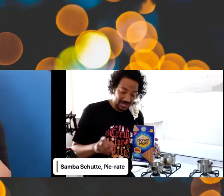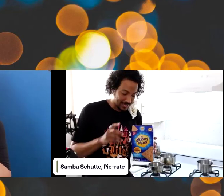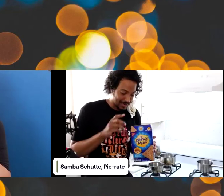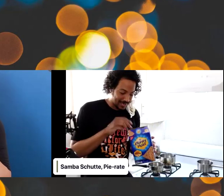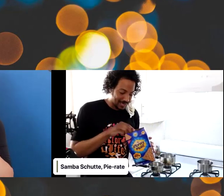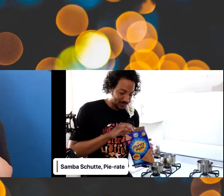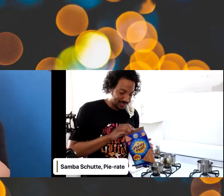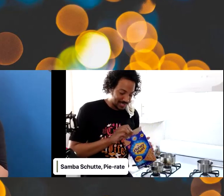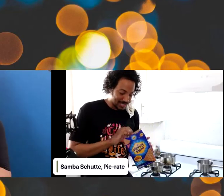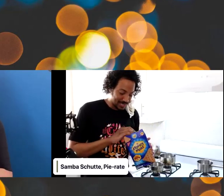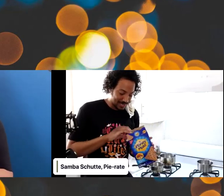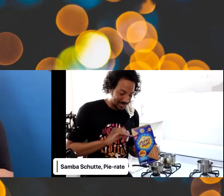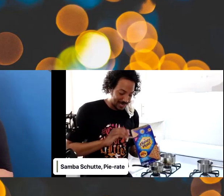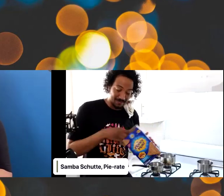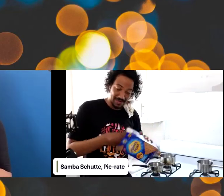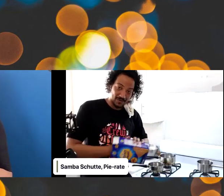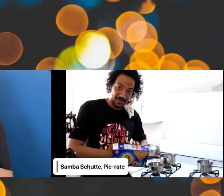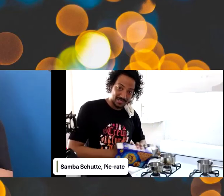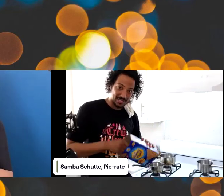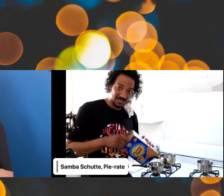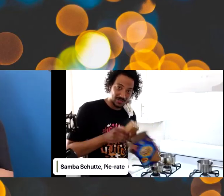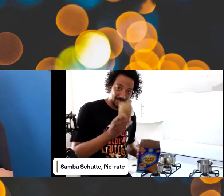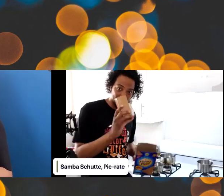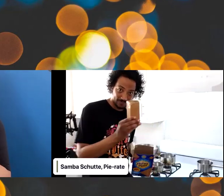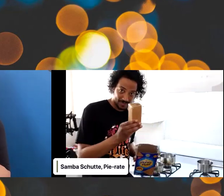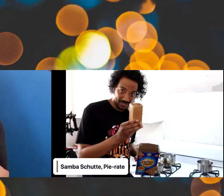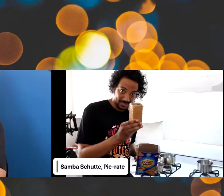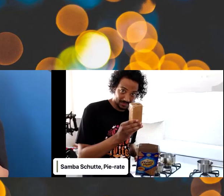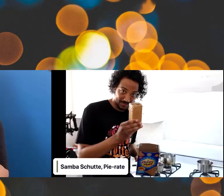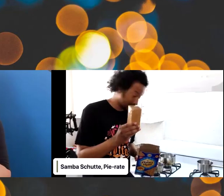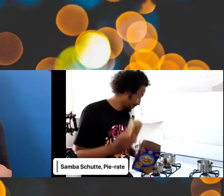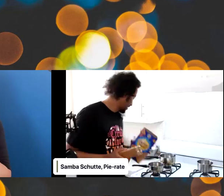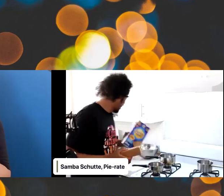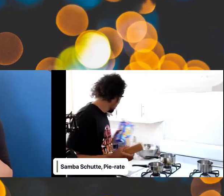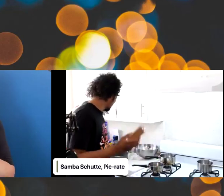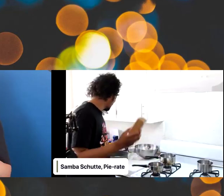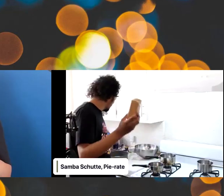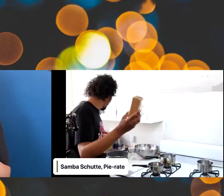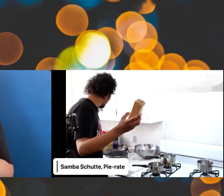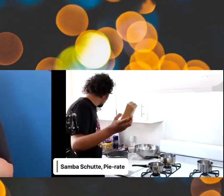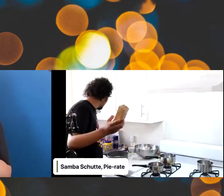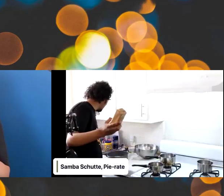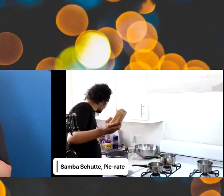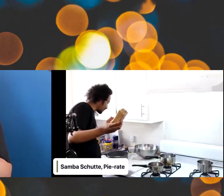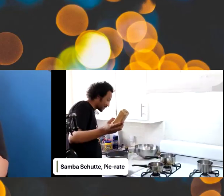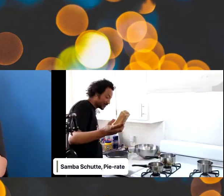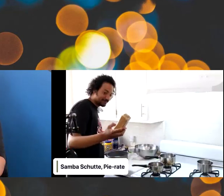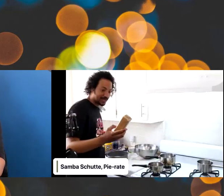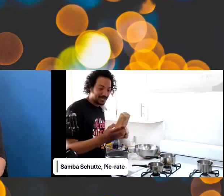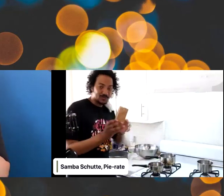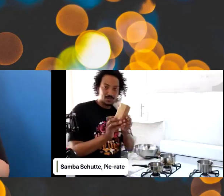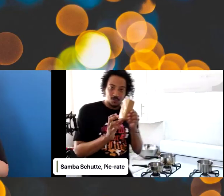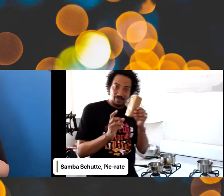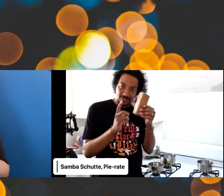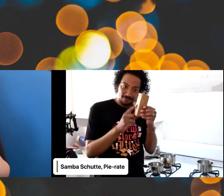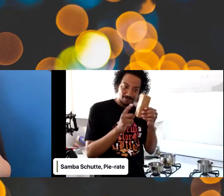pie, and you'll see how I make the crust using these babies. So if you're going to use these babies, graham crackers, I